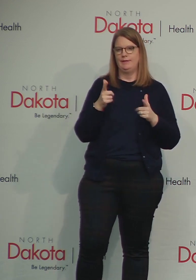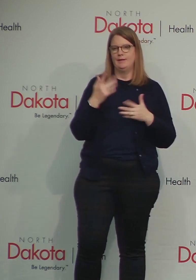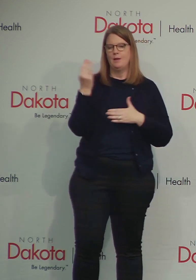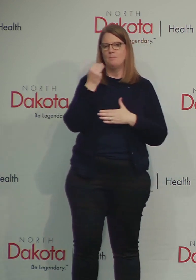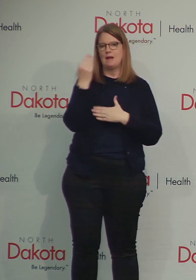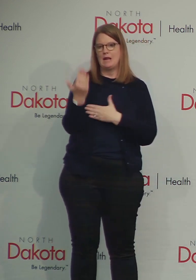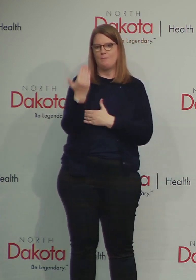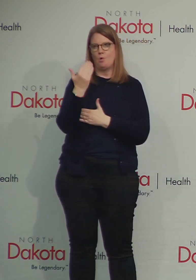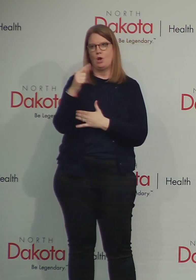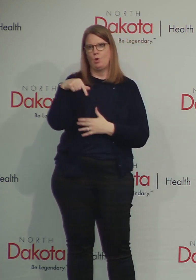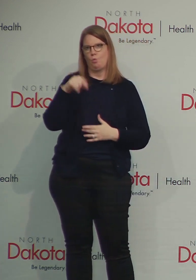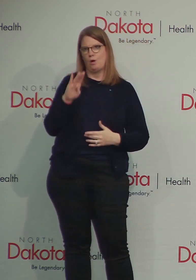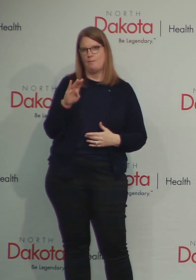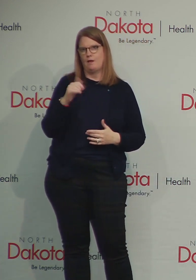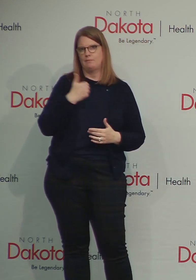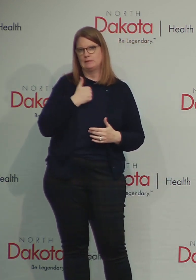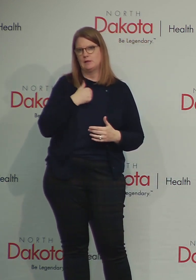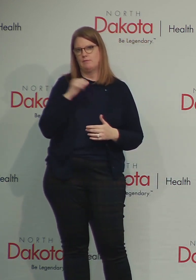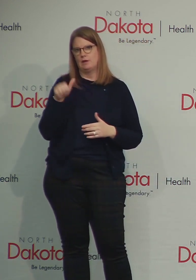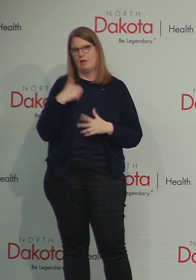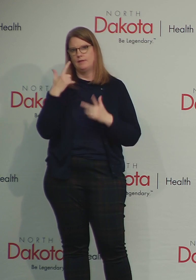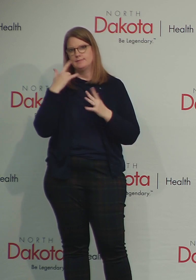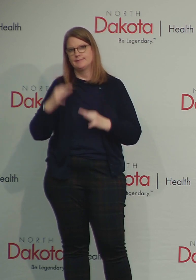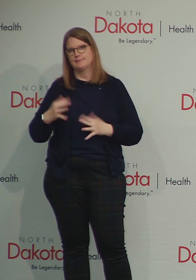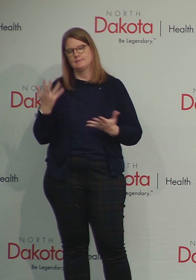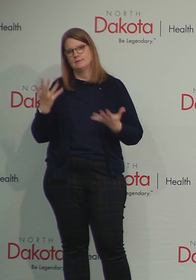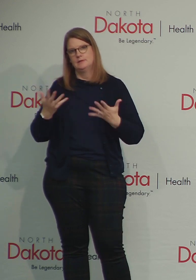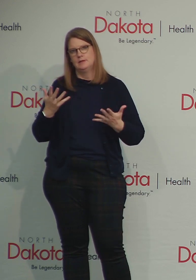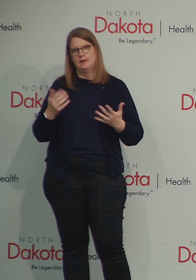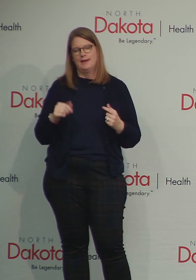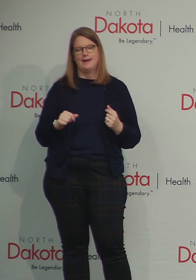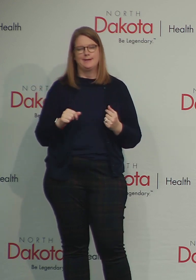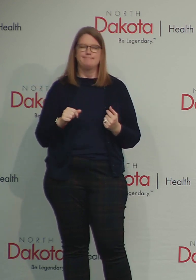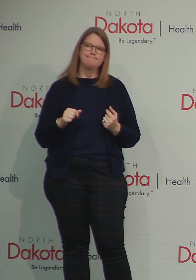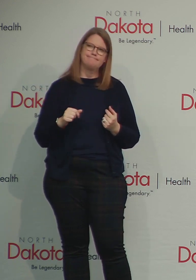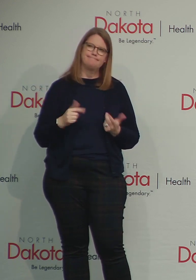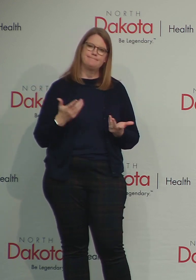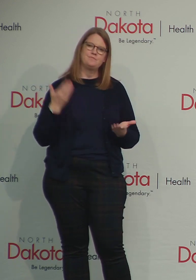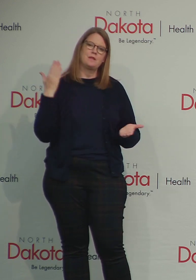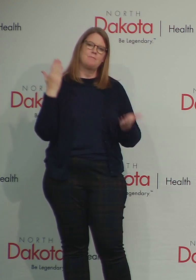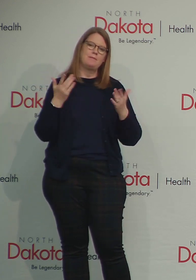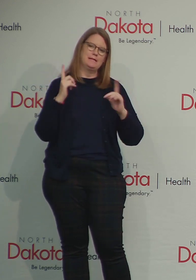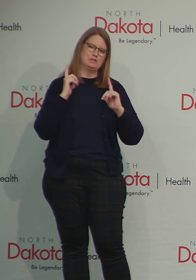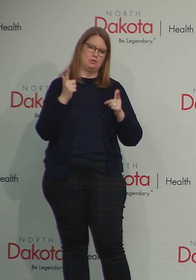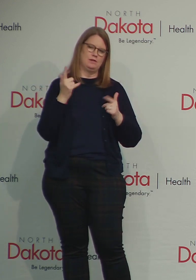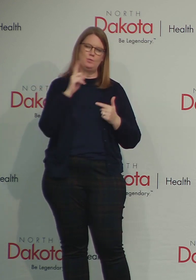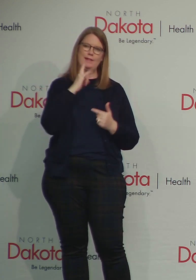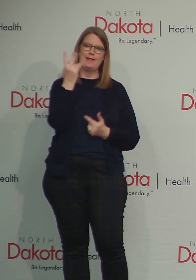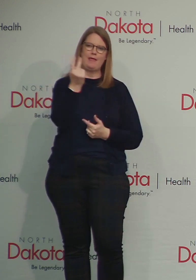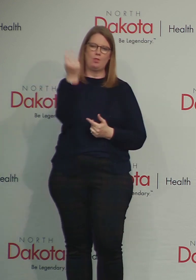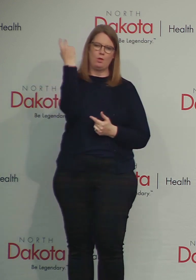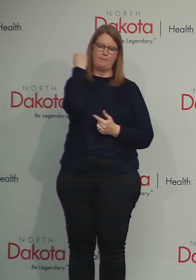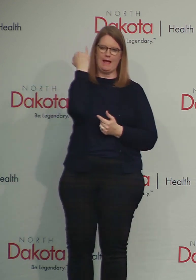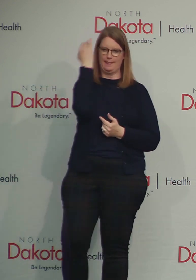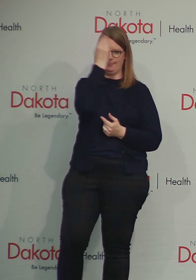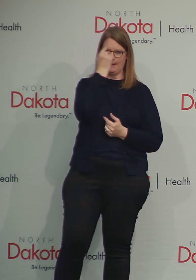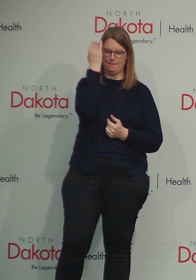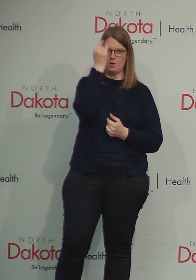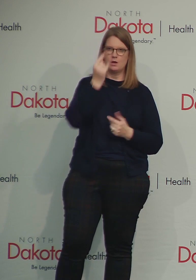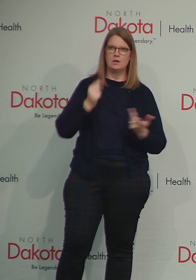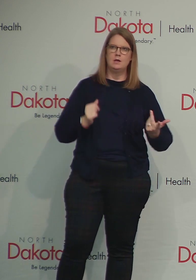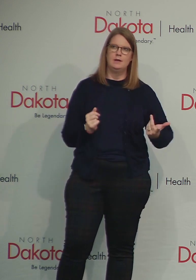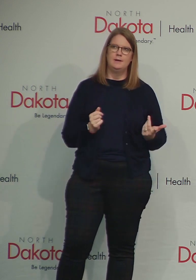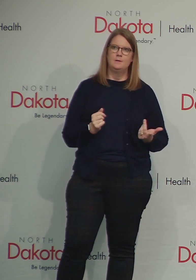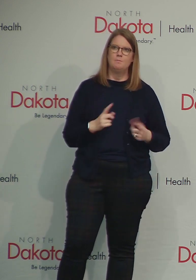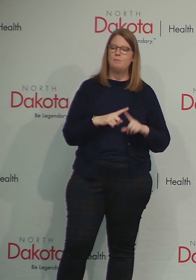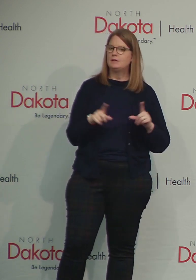quarterback myself and my own decisions. So it might be a little early to try to be reflective. But I would say that from the beginning,